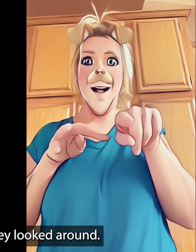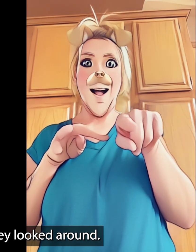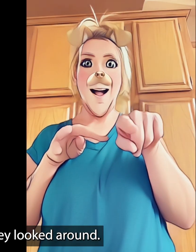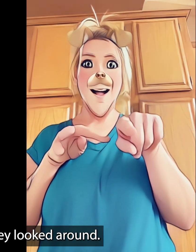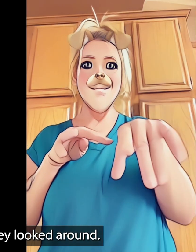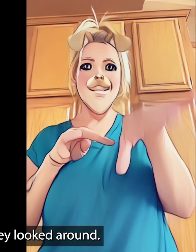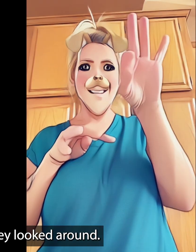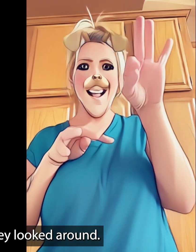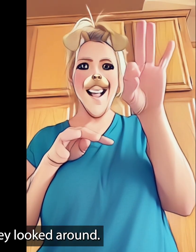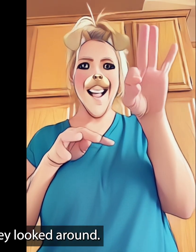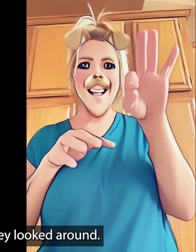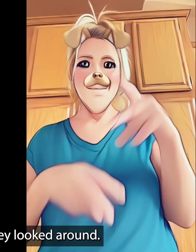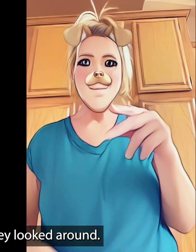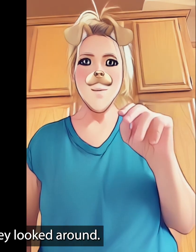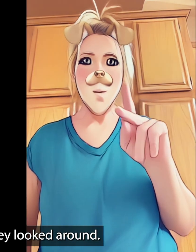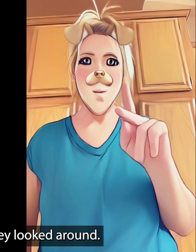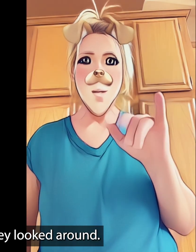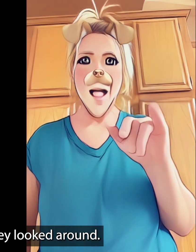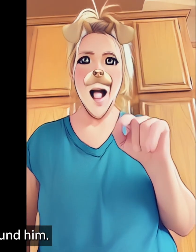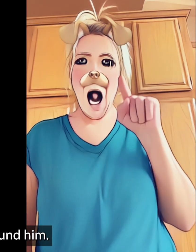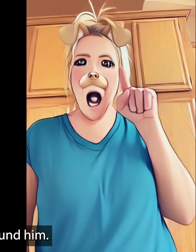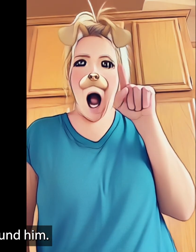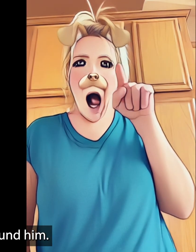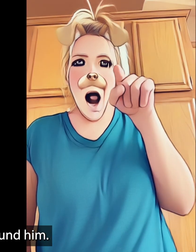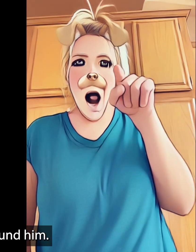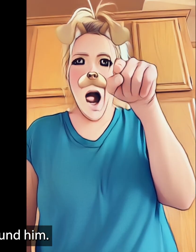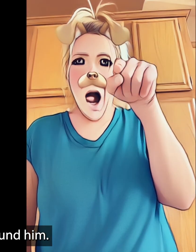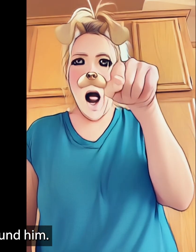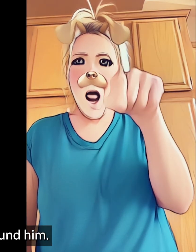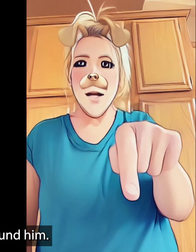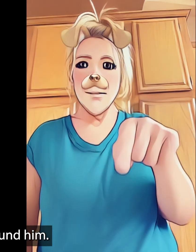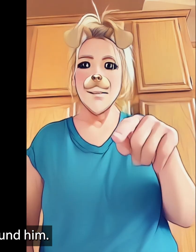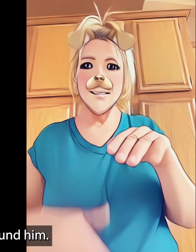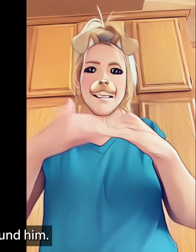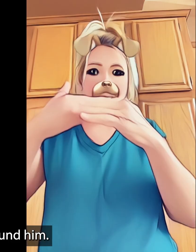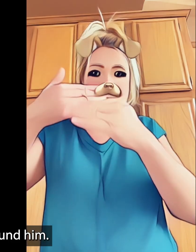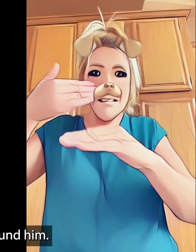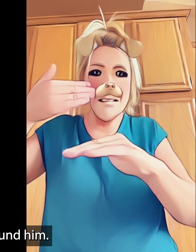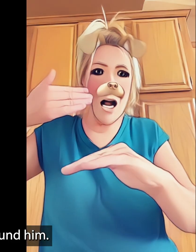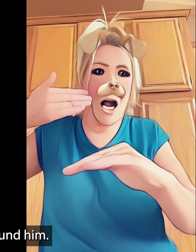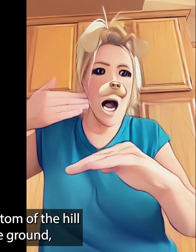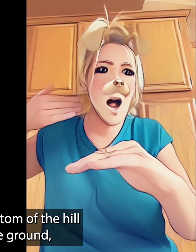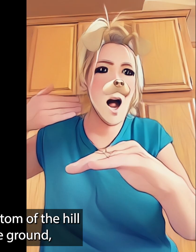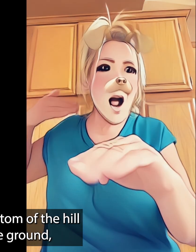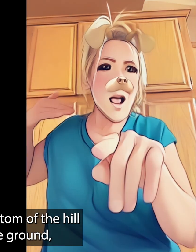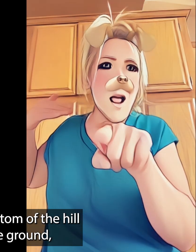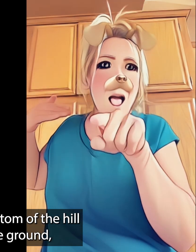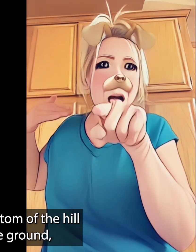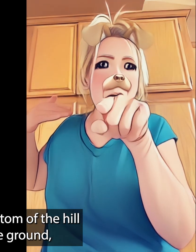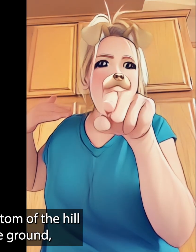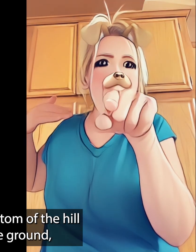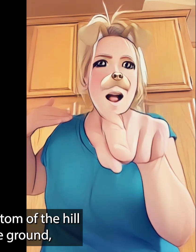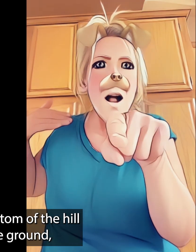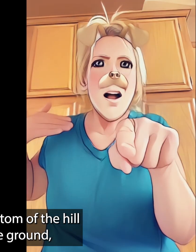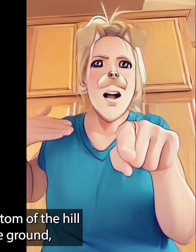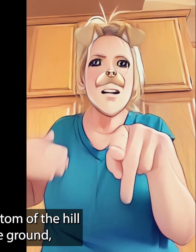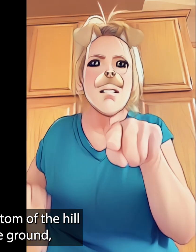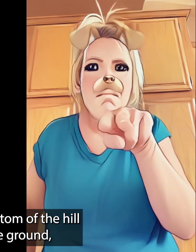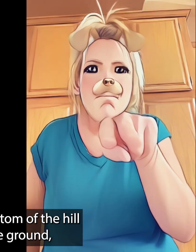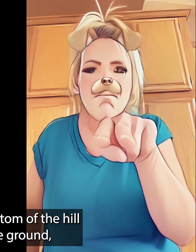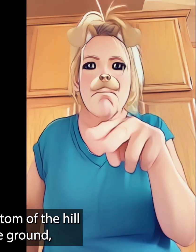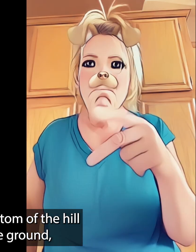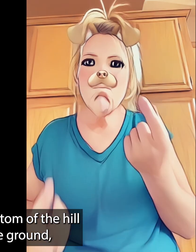They looked around and they looked around, and finally they found him. They saw him at the bottom of the